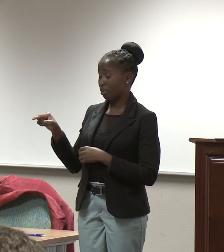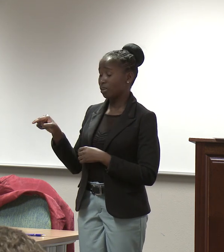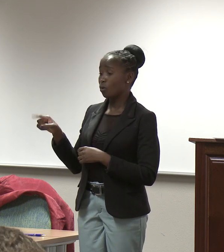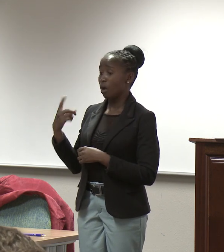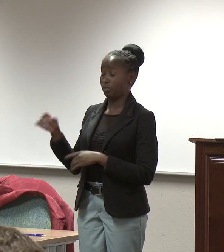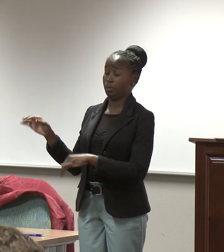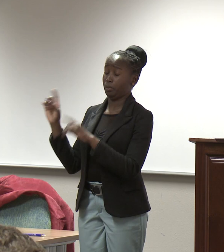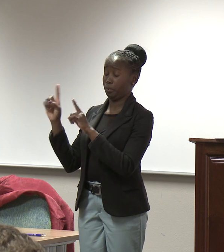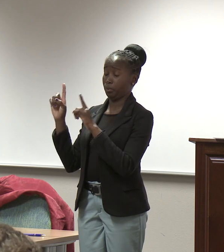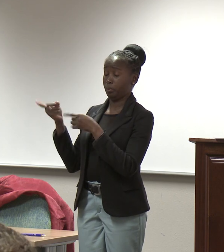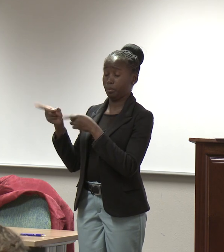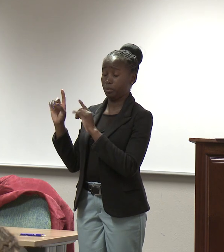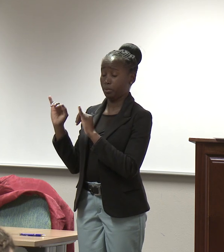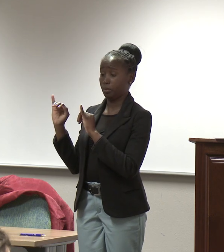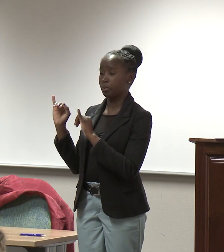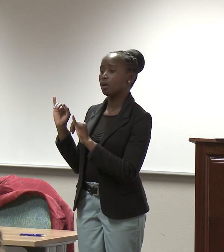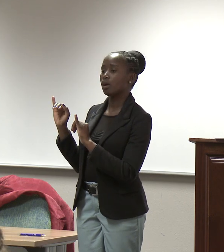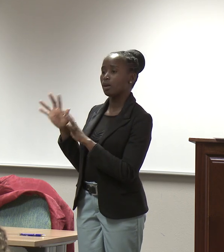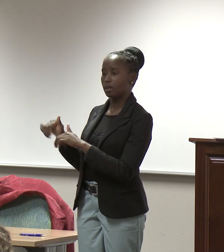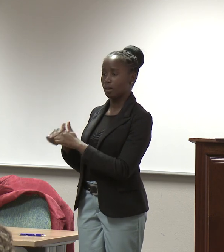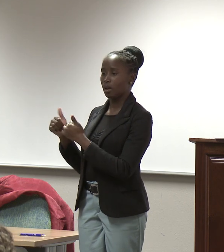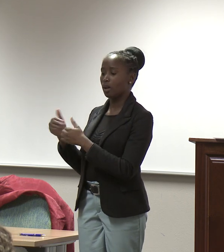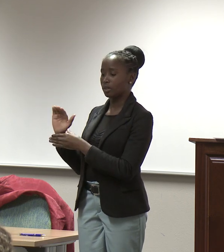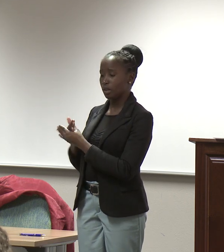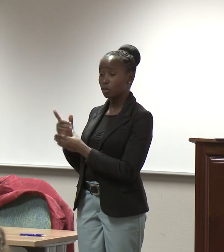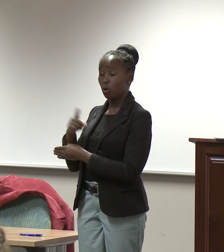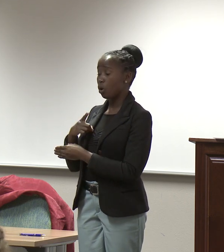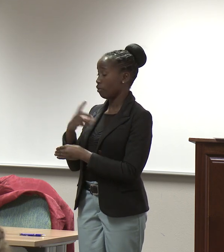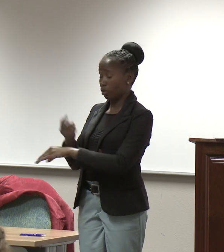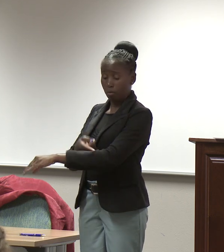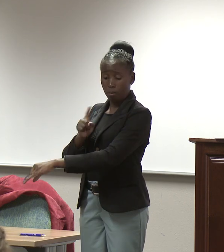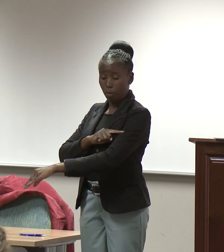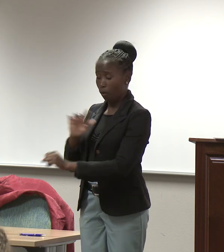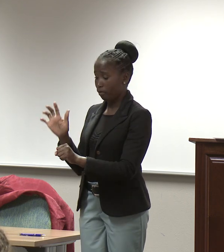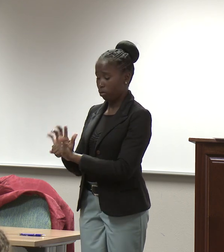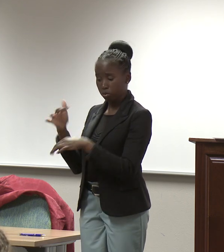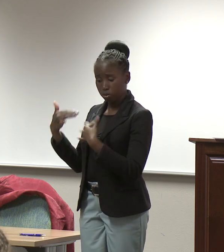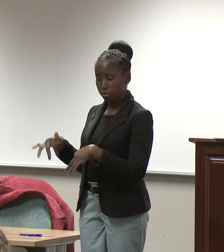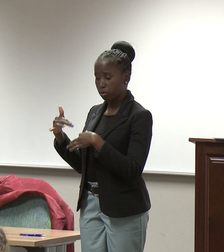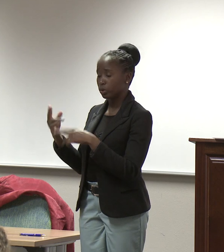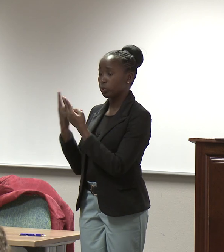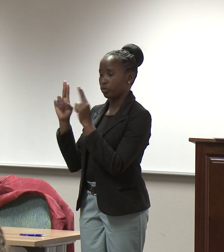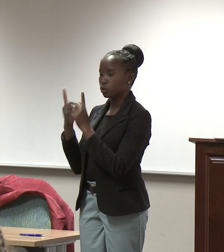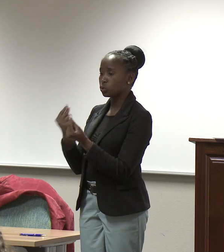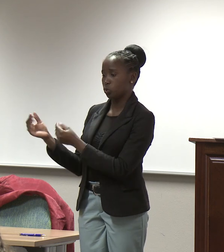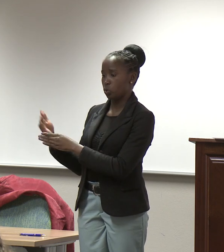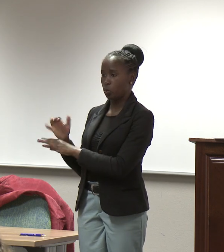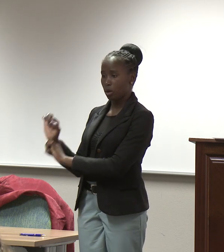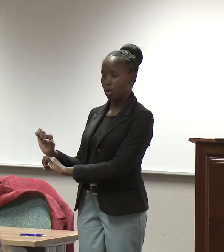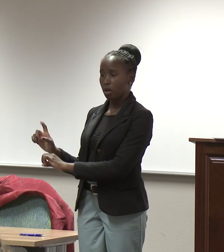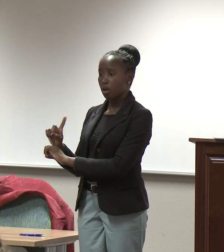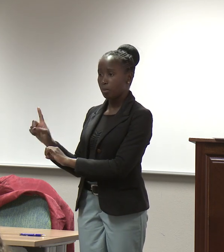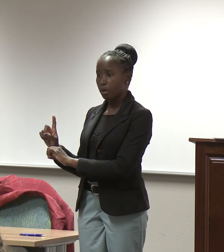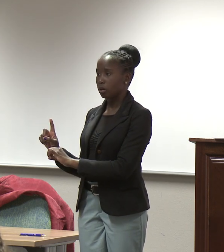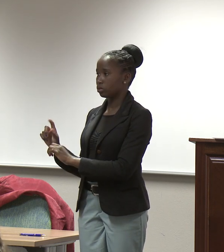because they have a very good tradition of very powerful universities doing excellent work, and all of a sudden he asked